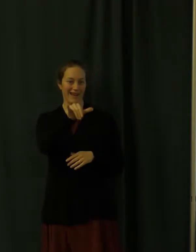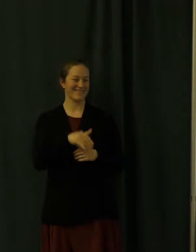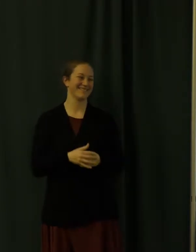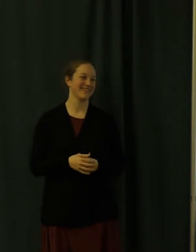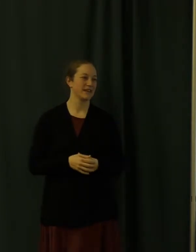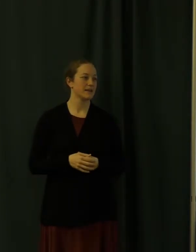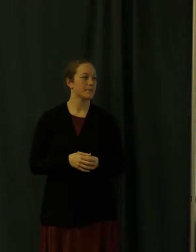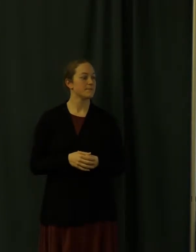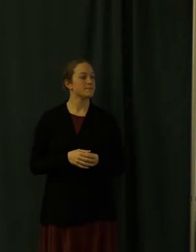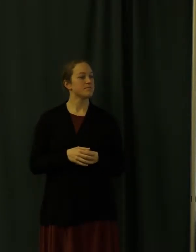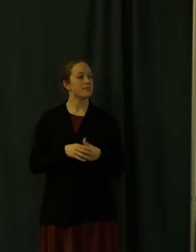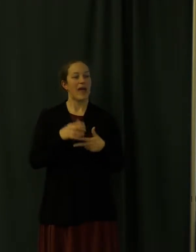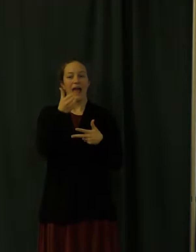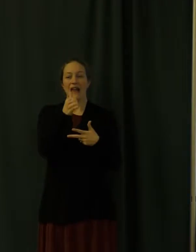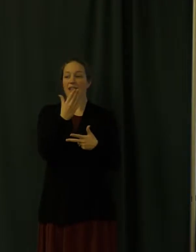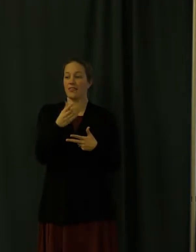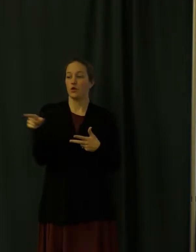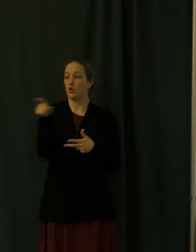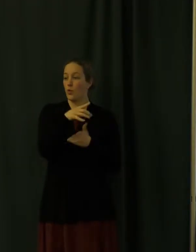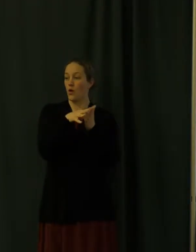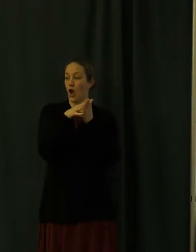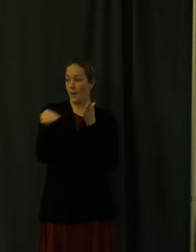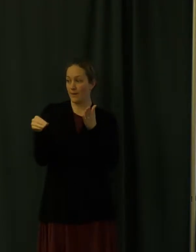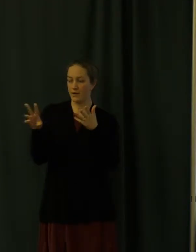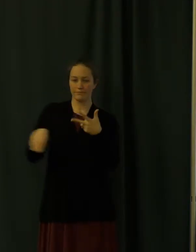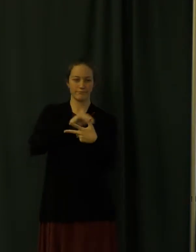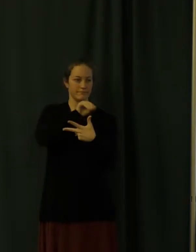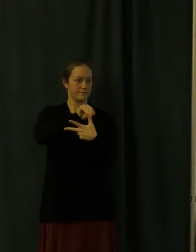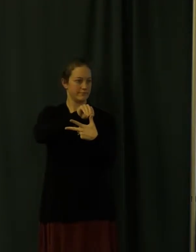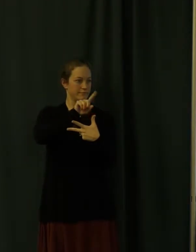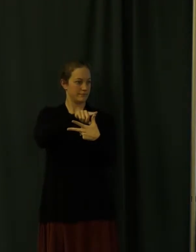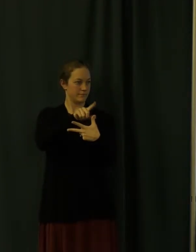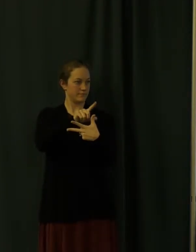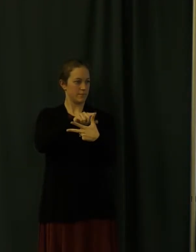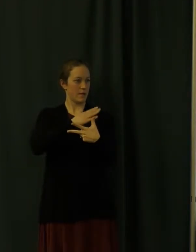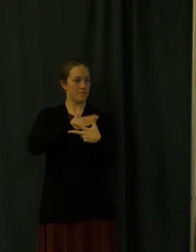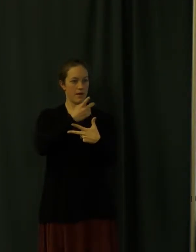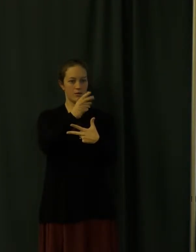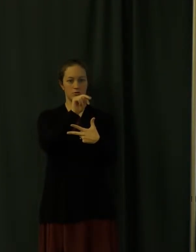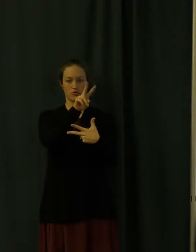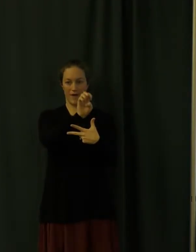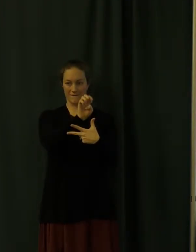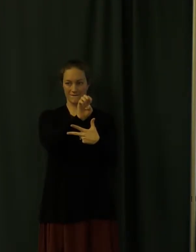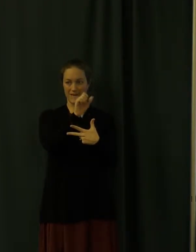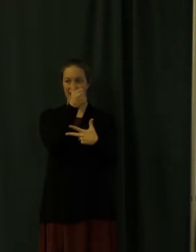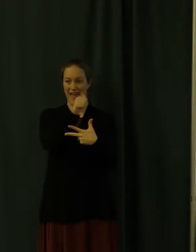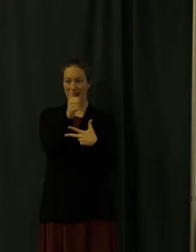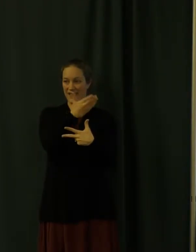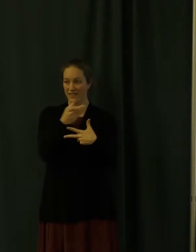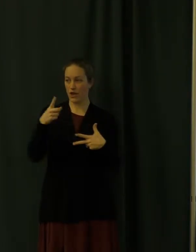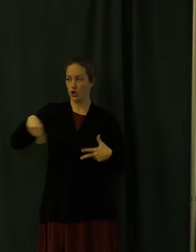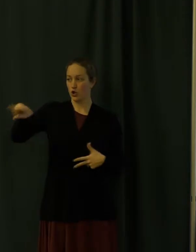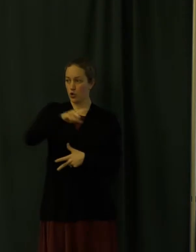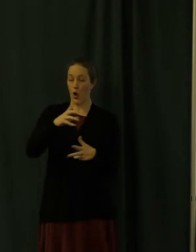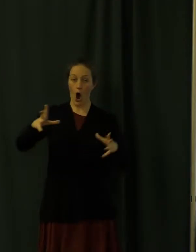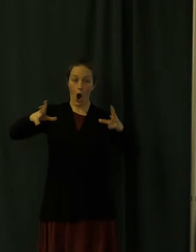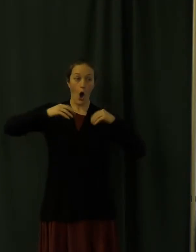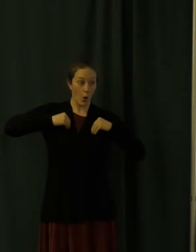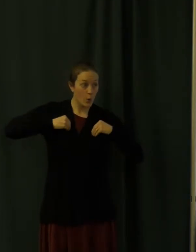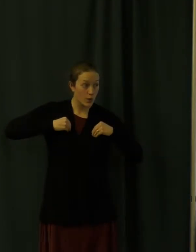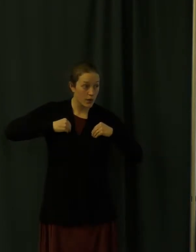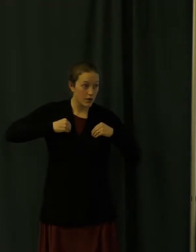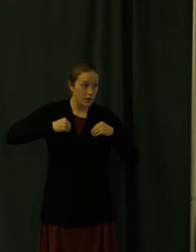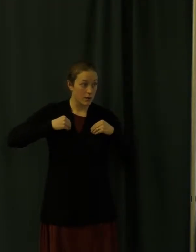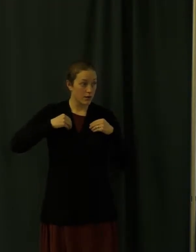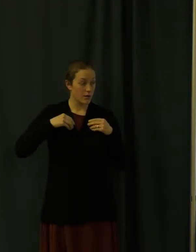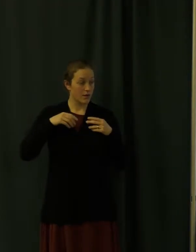Or anything that you make a copy of. Okay? So all the files that you own, remember I talked earlier about the owner, all the